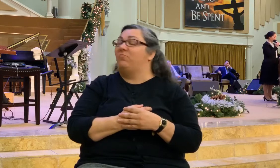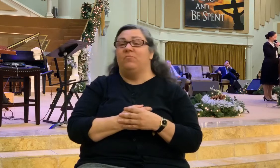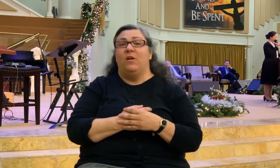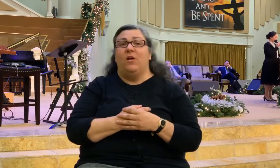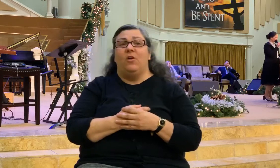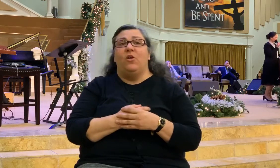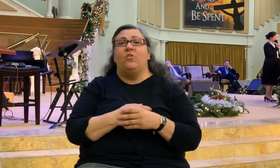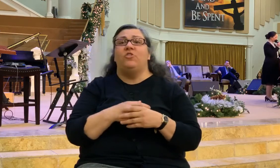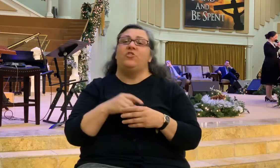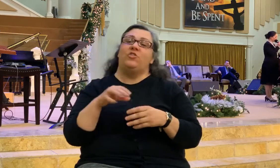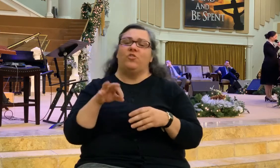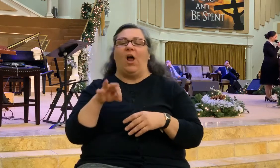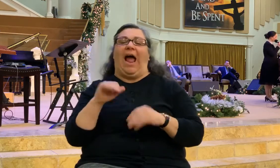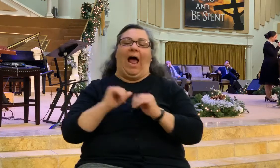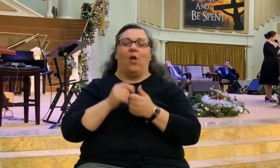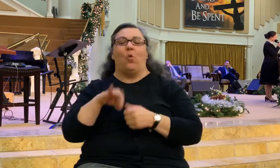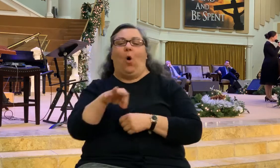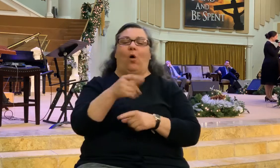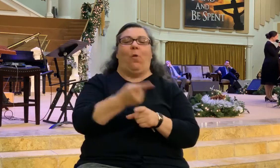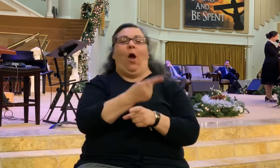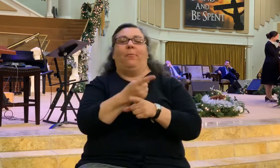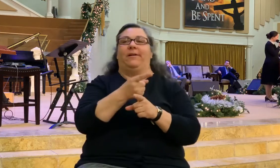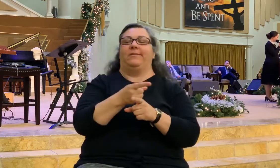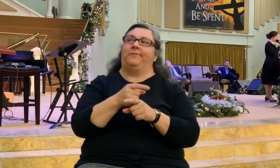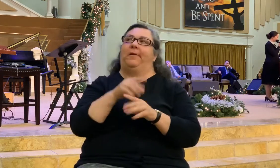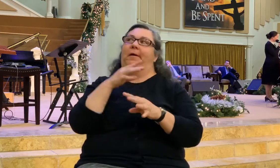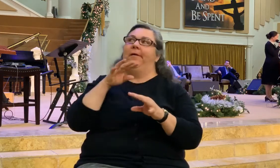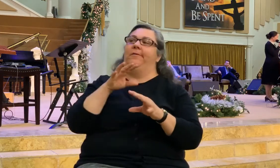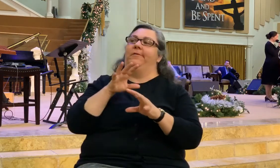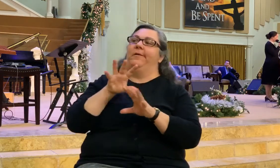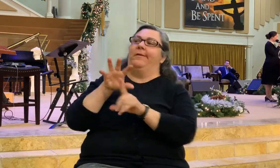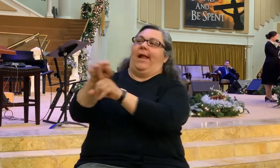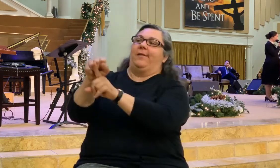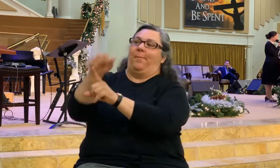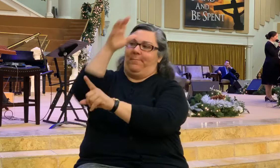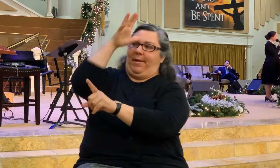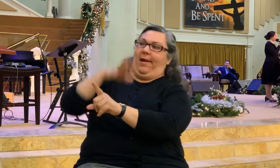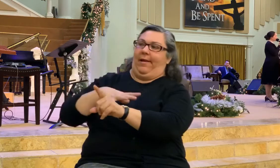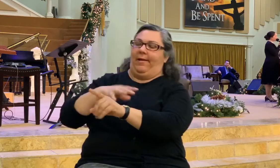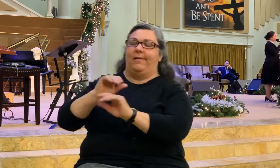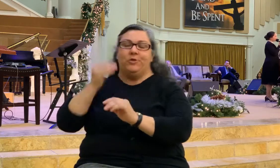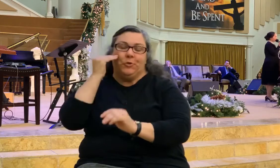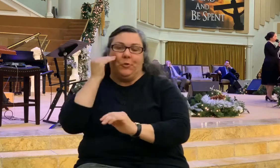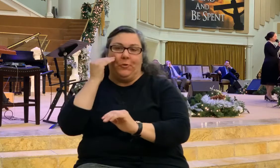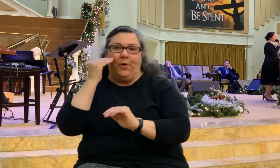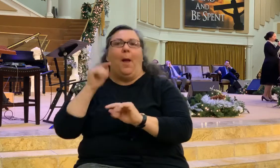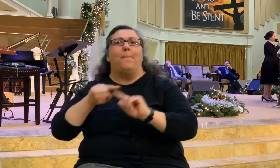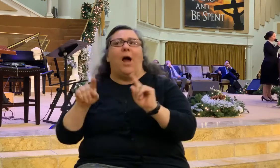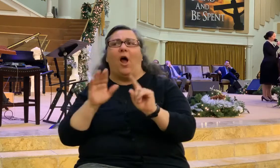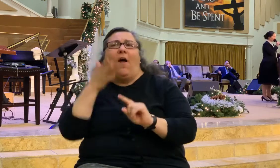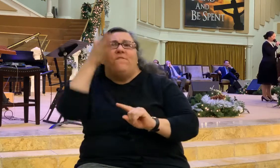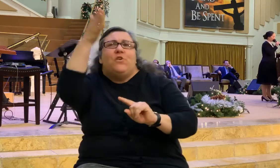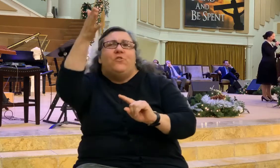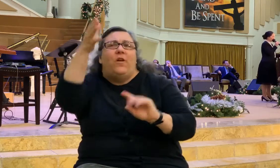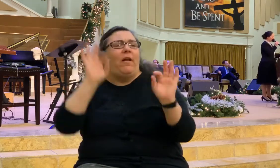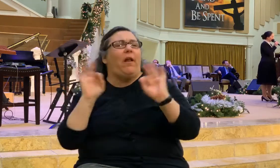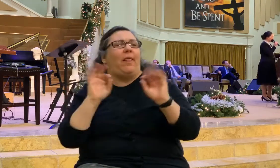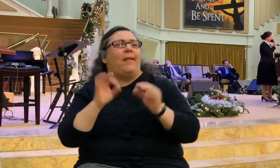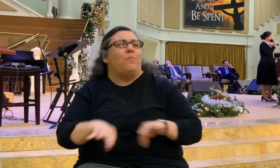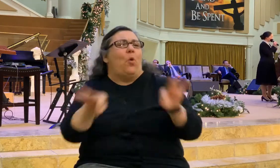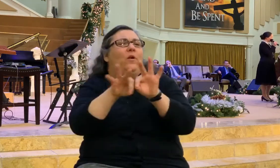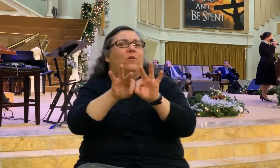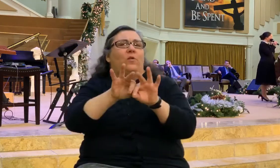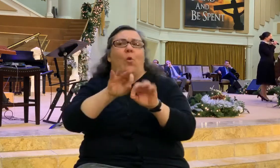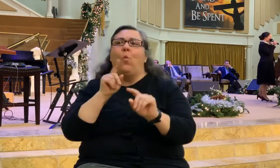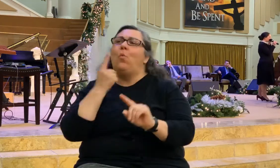that to get a husband, to get a man, nothing about her future really mattered except for that.